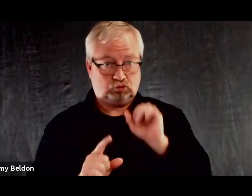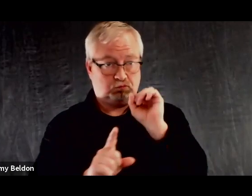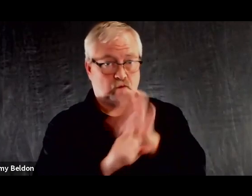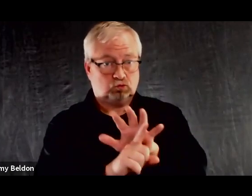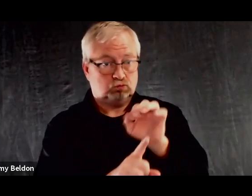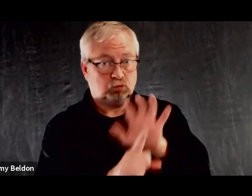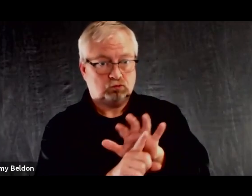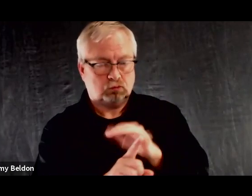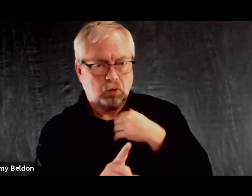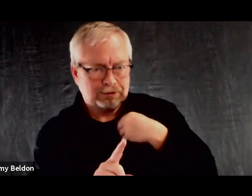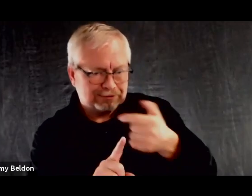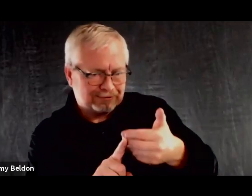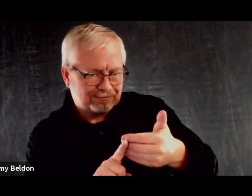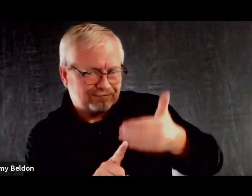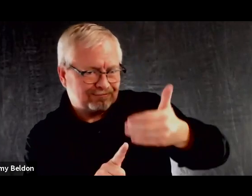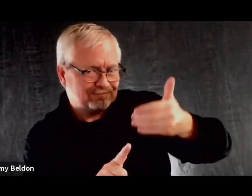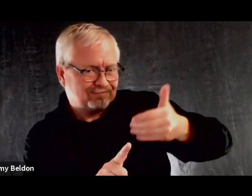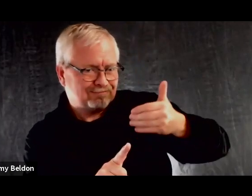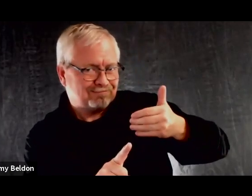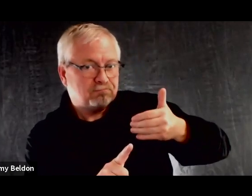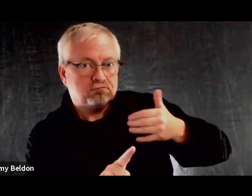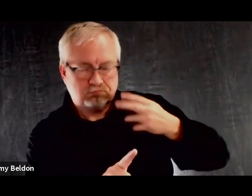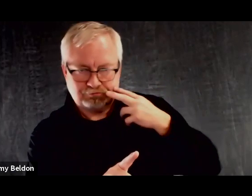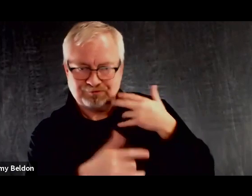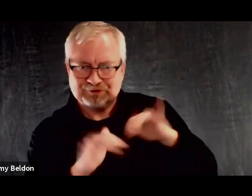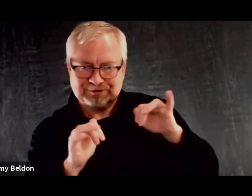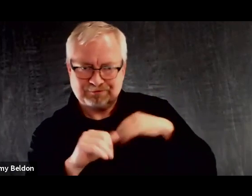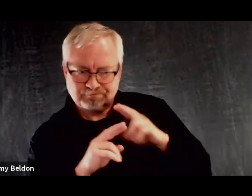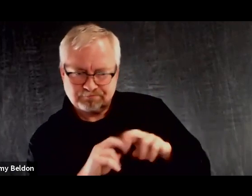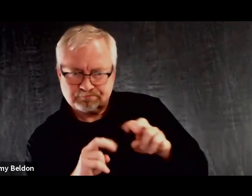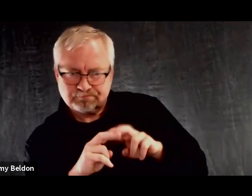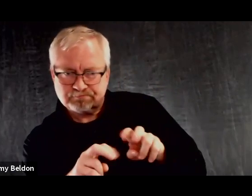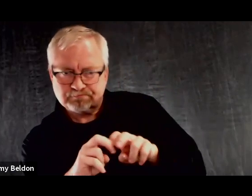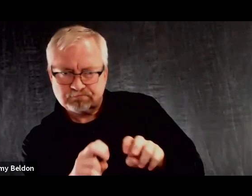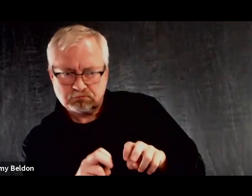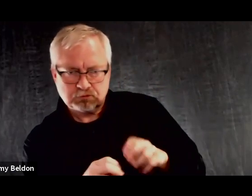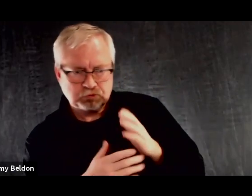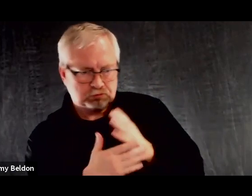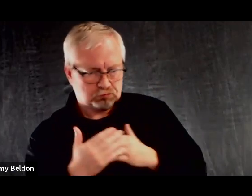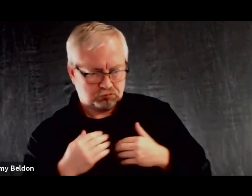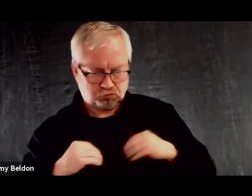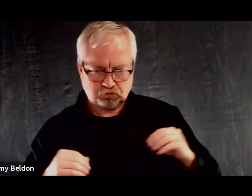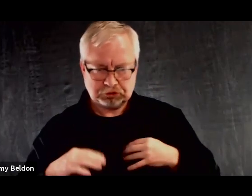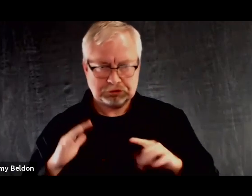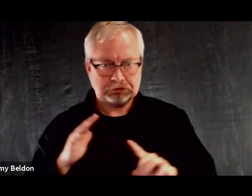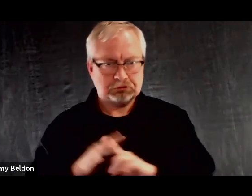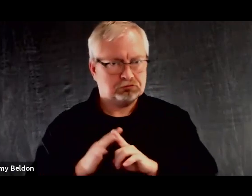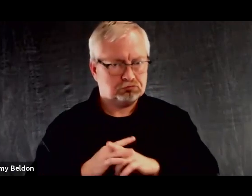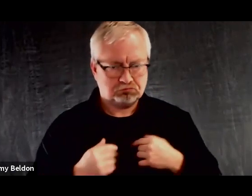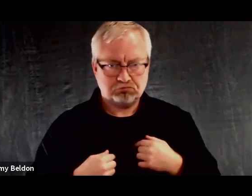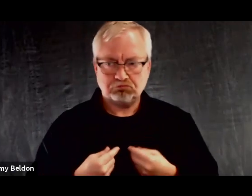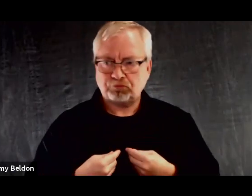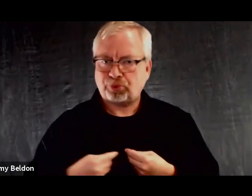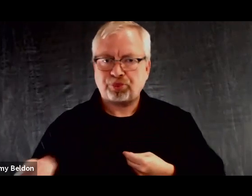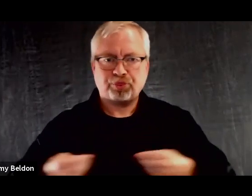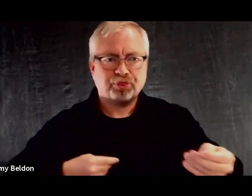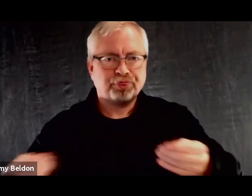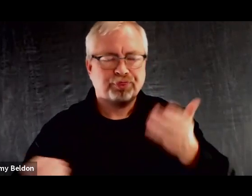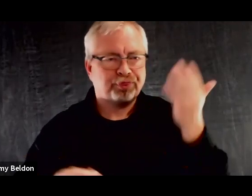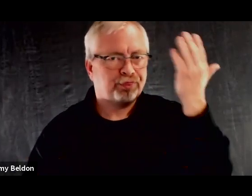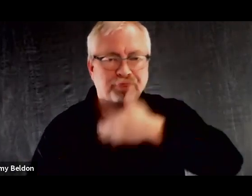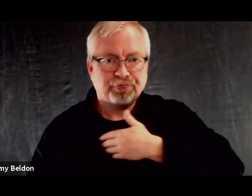there's been a lot of talk about asymptomatic spread. And I think that as we move further along in